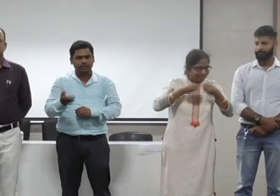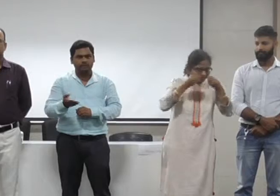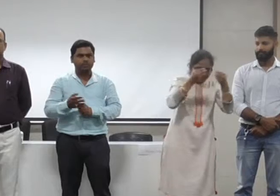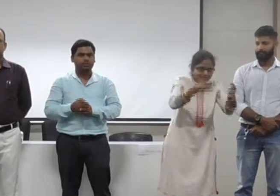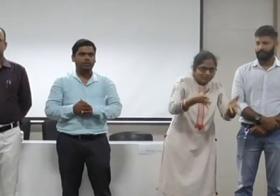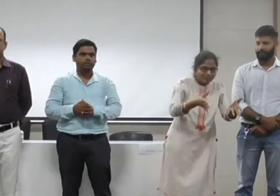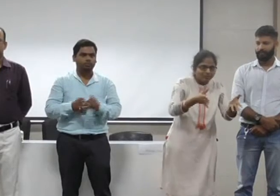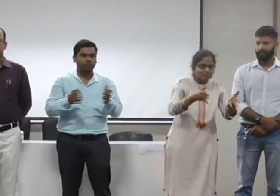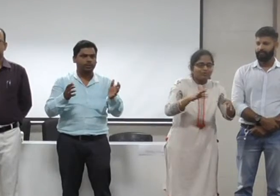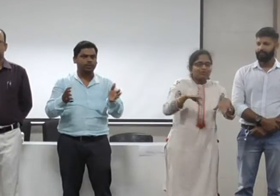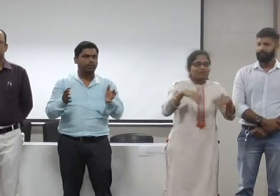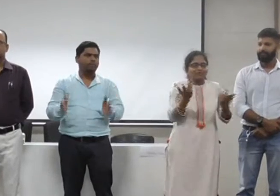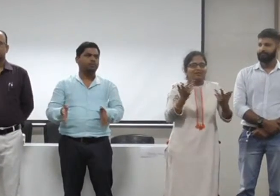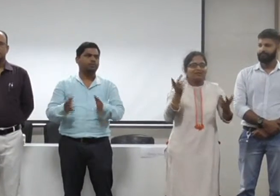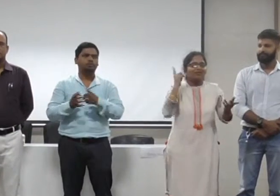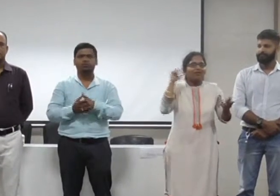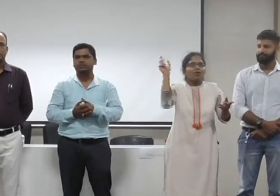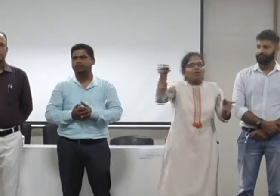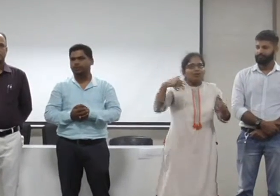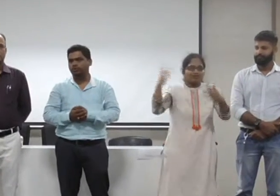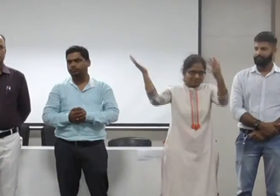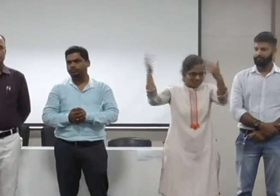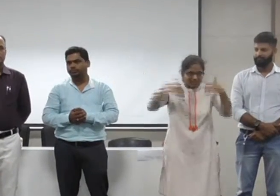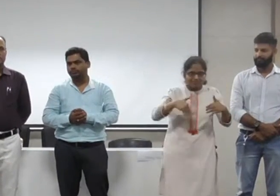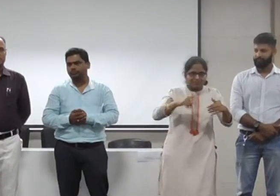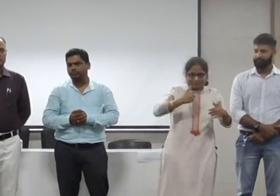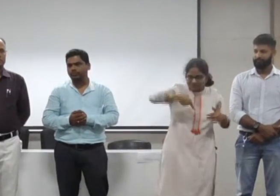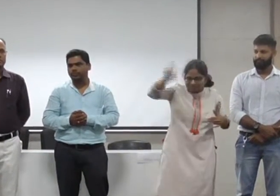it possible to bring all of you to this venue,